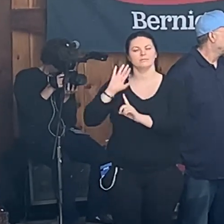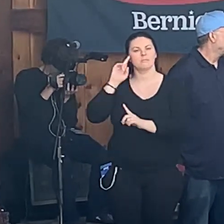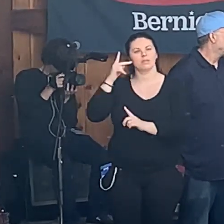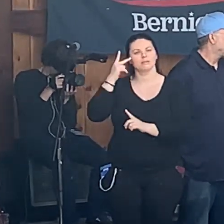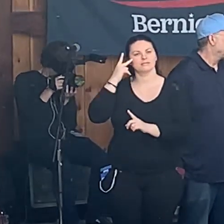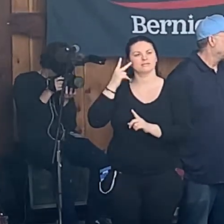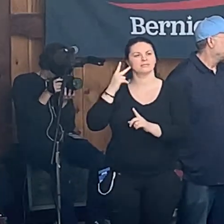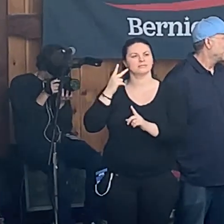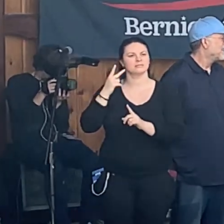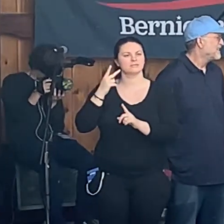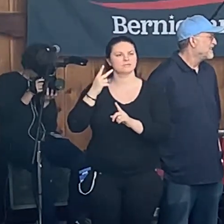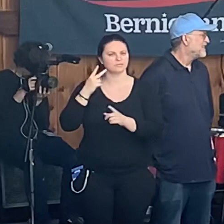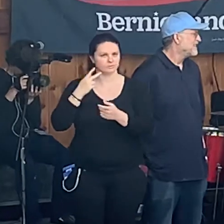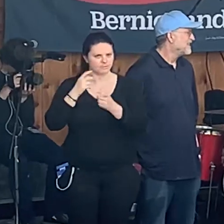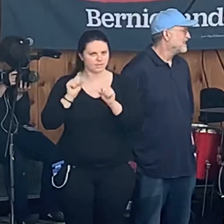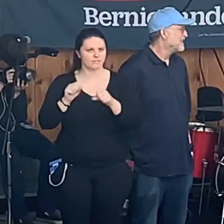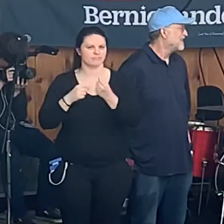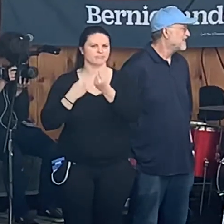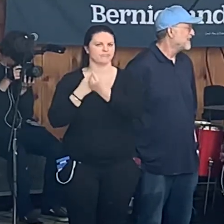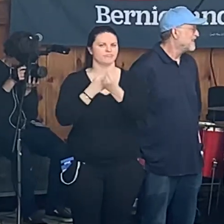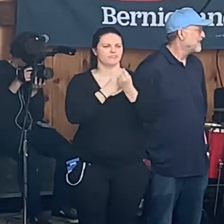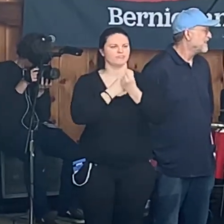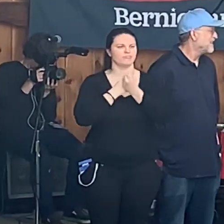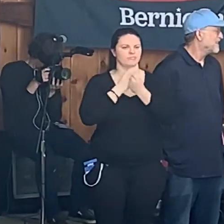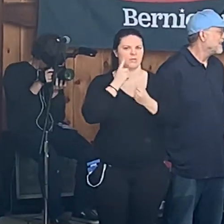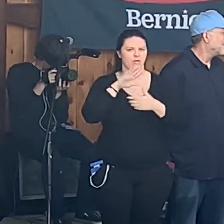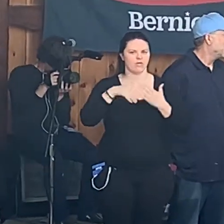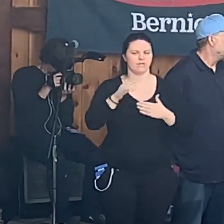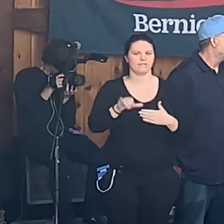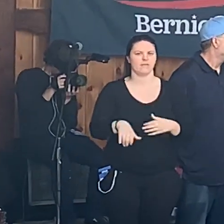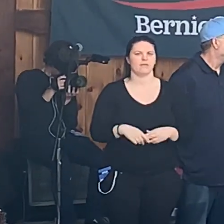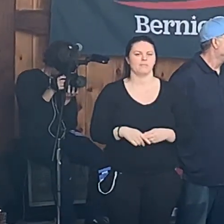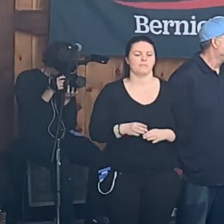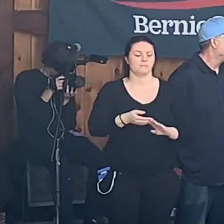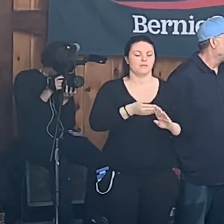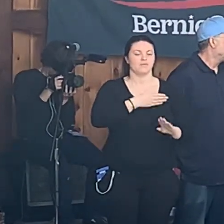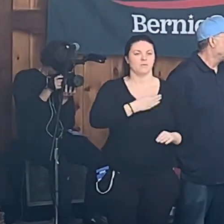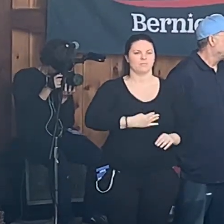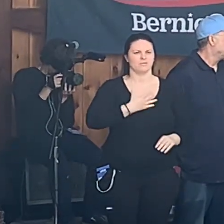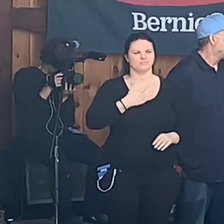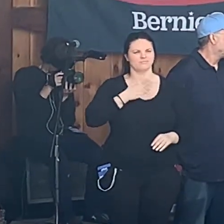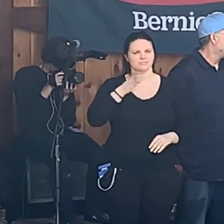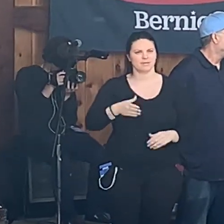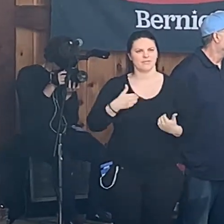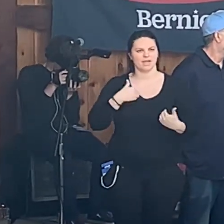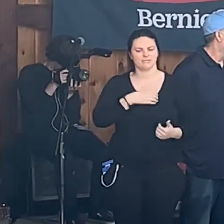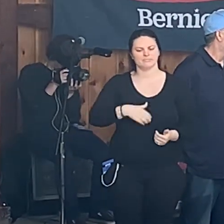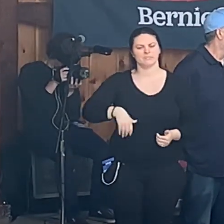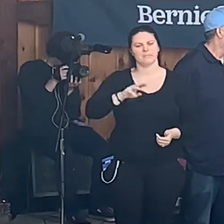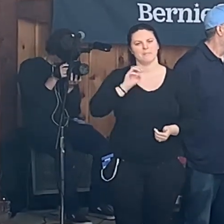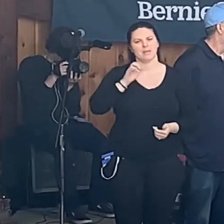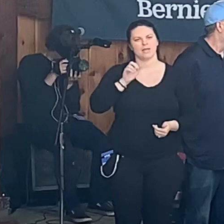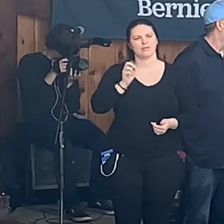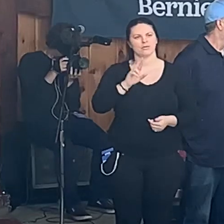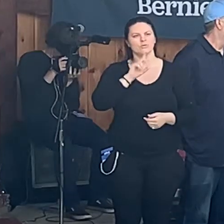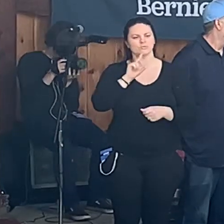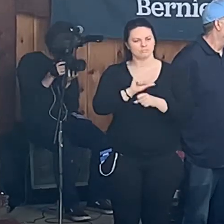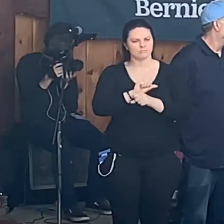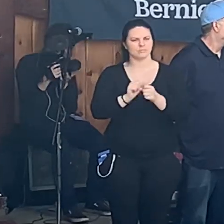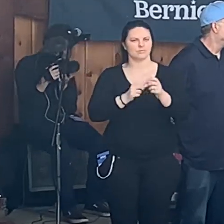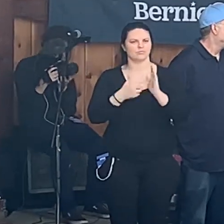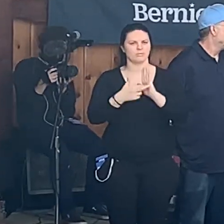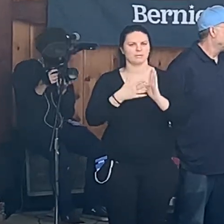as a means to that end. Before Bernie, I never had a mayor that represented my values, or a